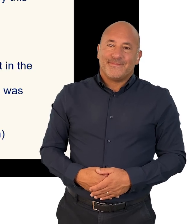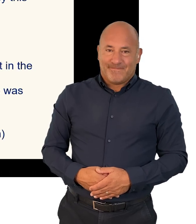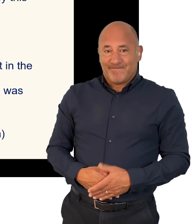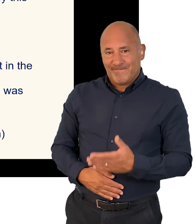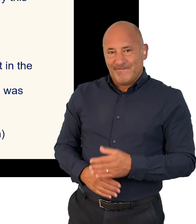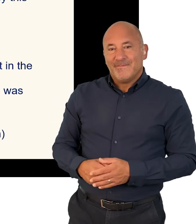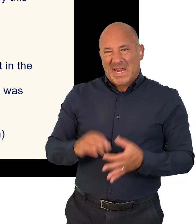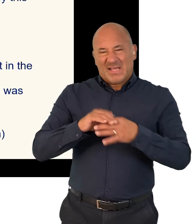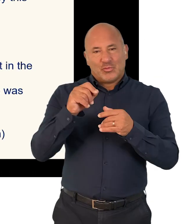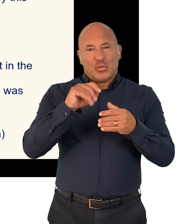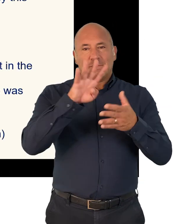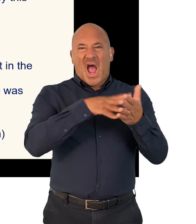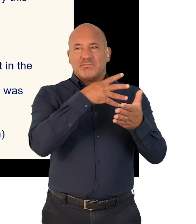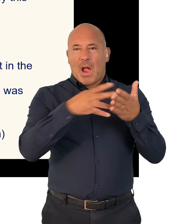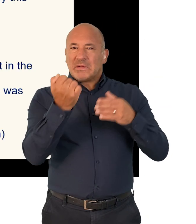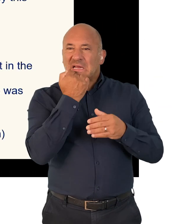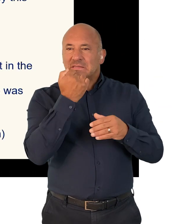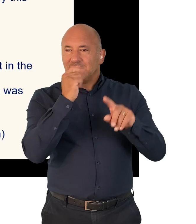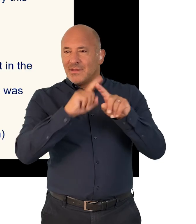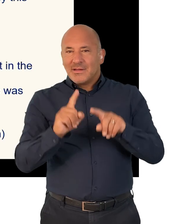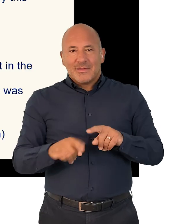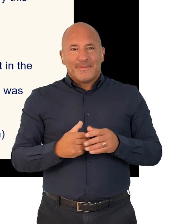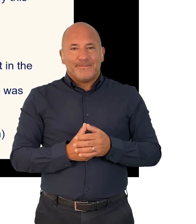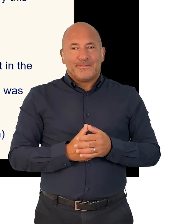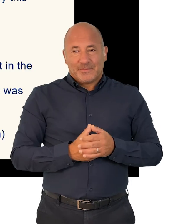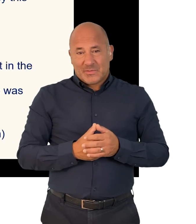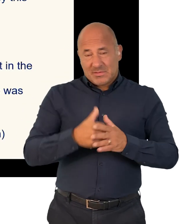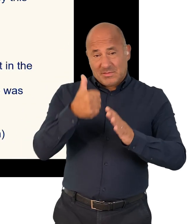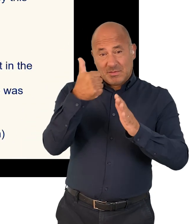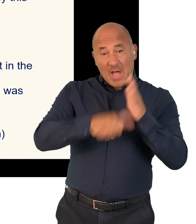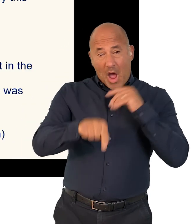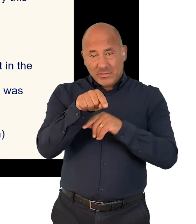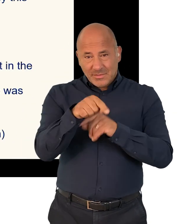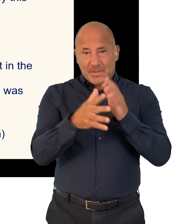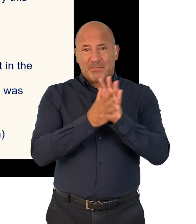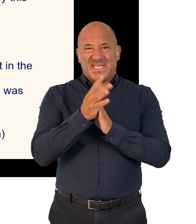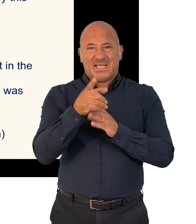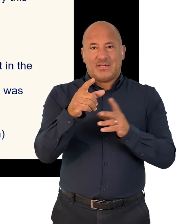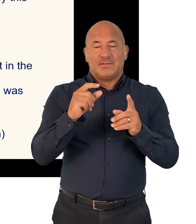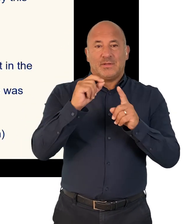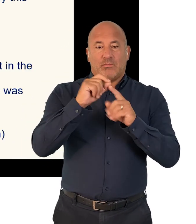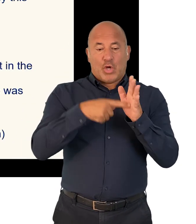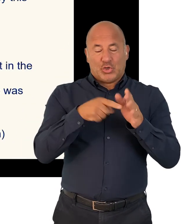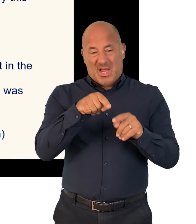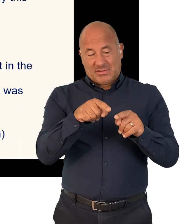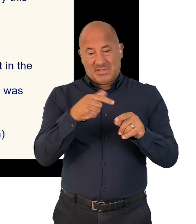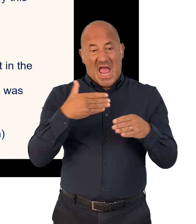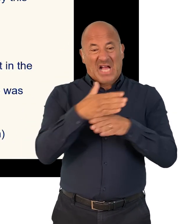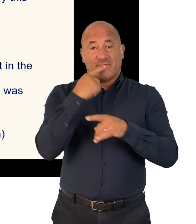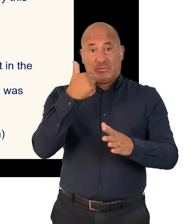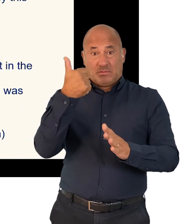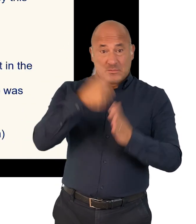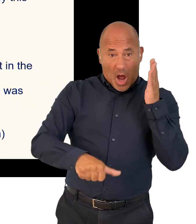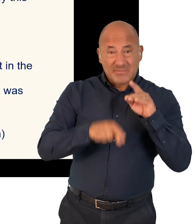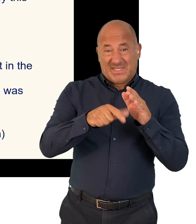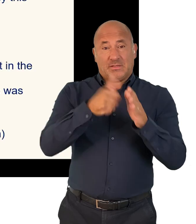Next, a little detail on the timetable for your projects. The start date is defined as a date you will commit to start the activities to